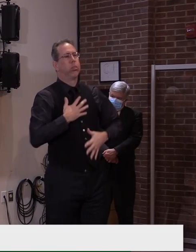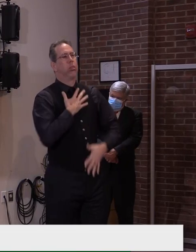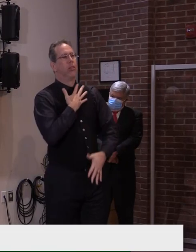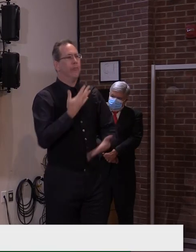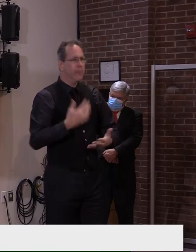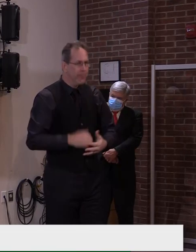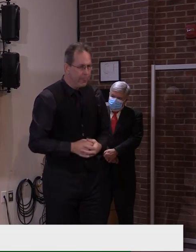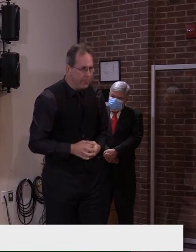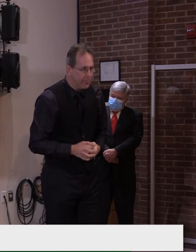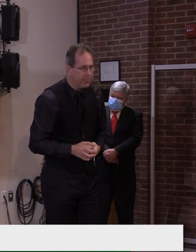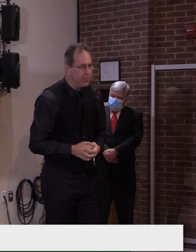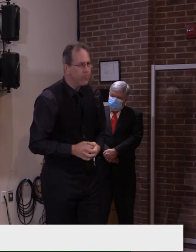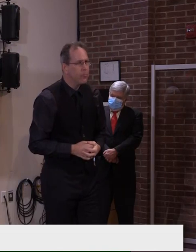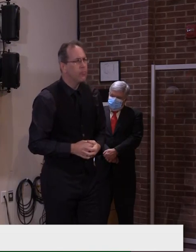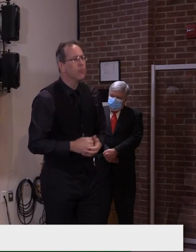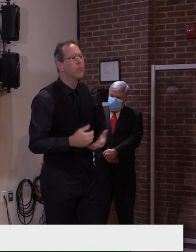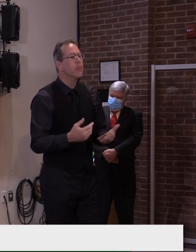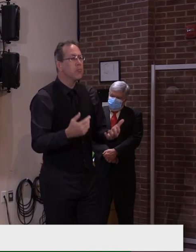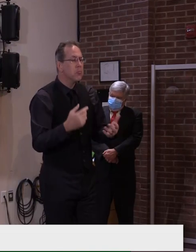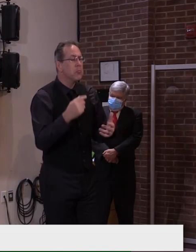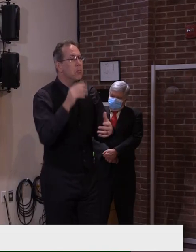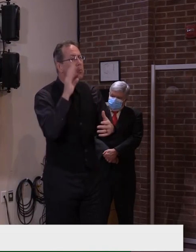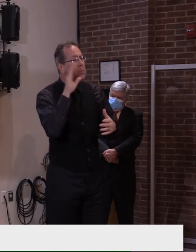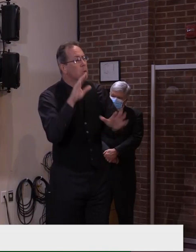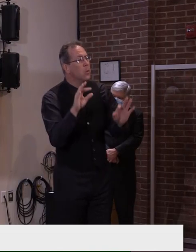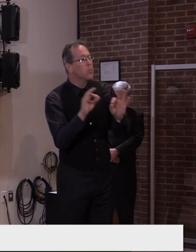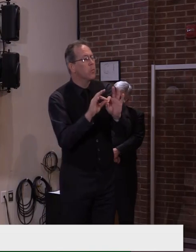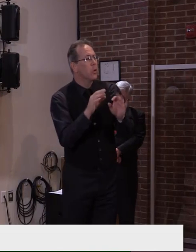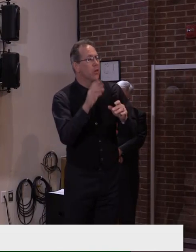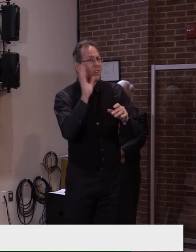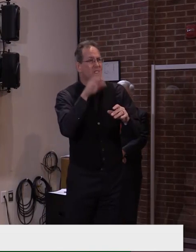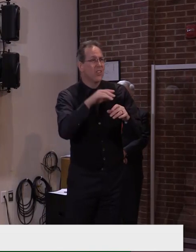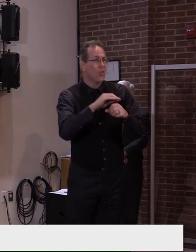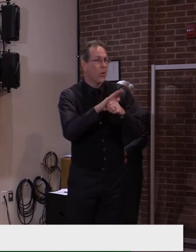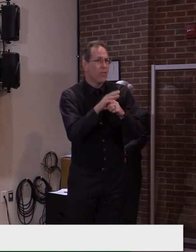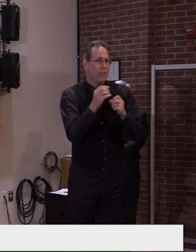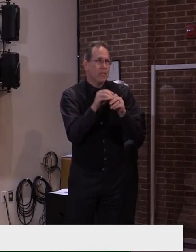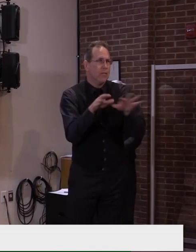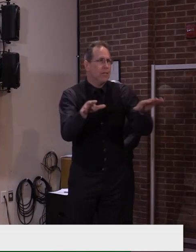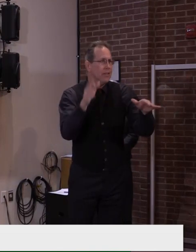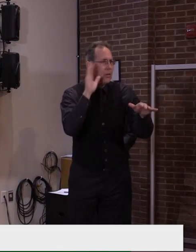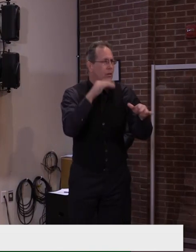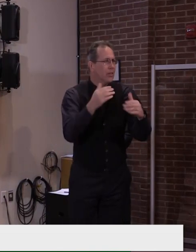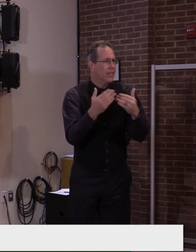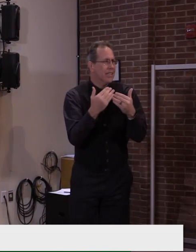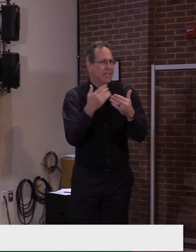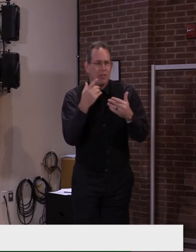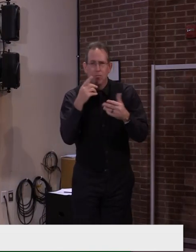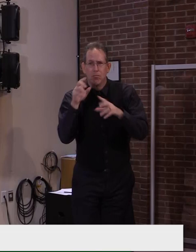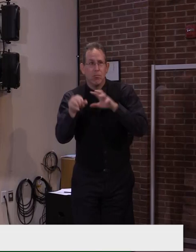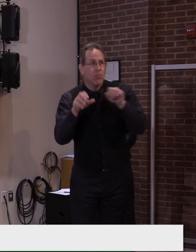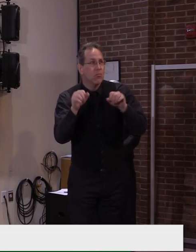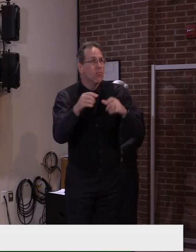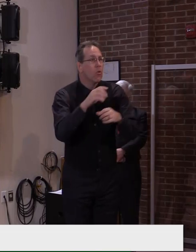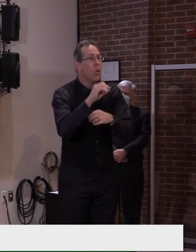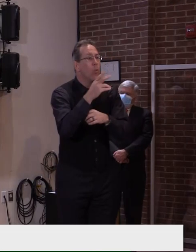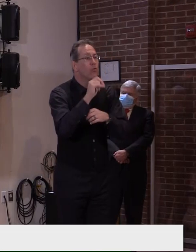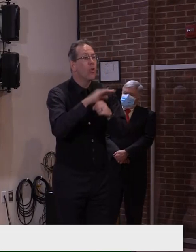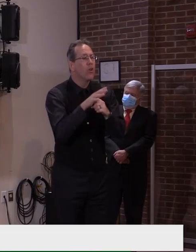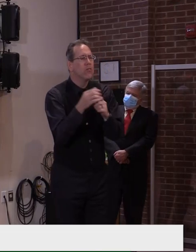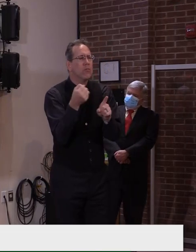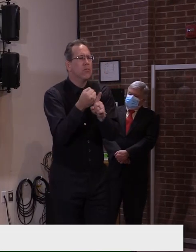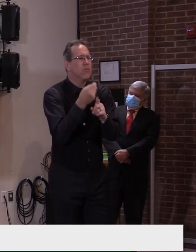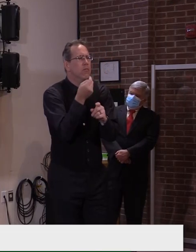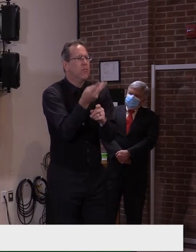dominant virus in Vermont now, Omicron, and that we still probably have more Delta than Omicron, any